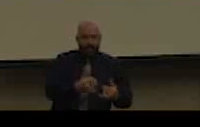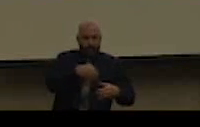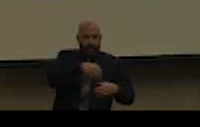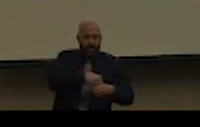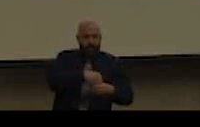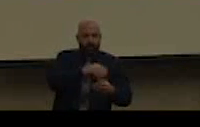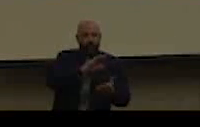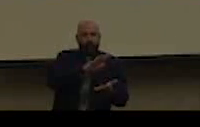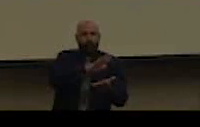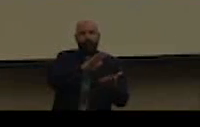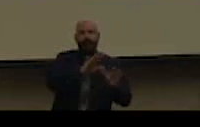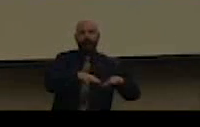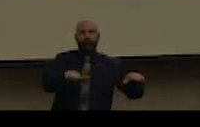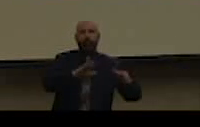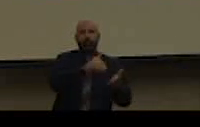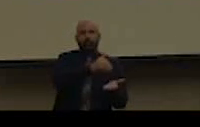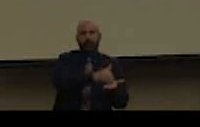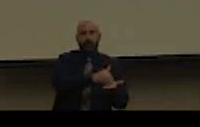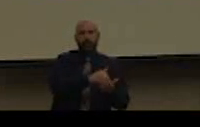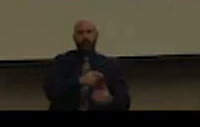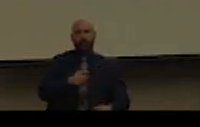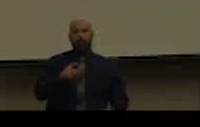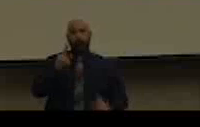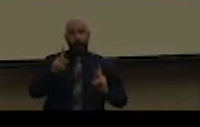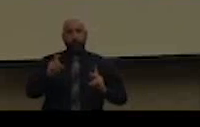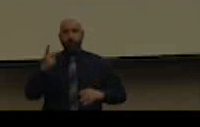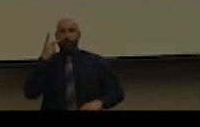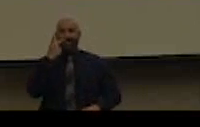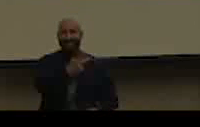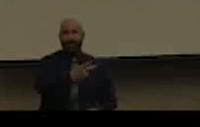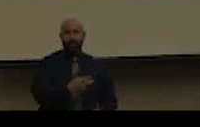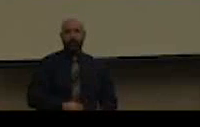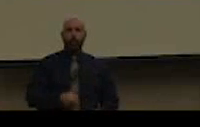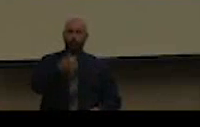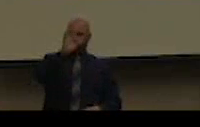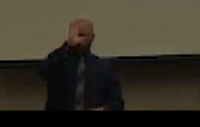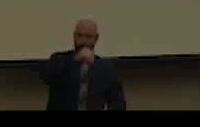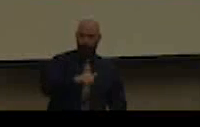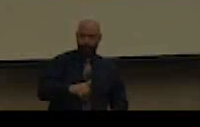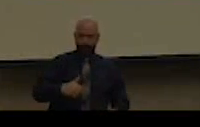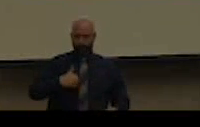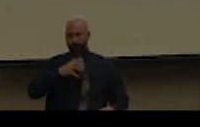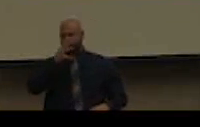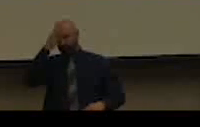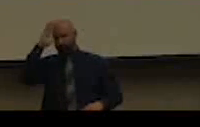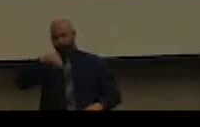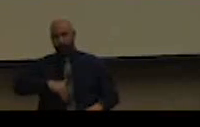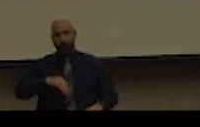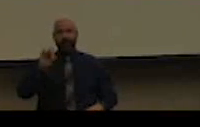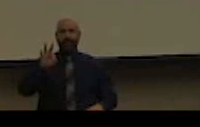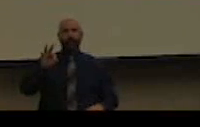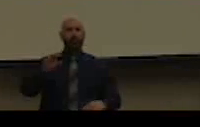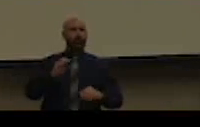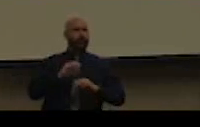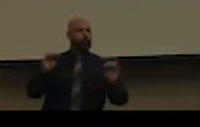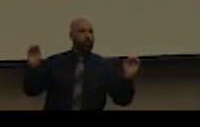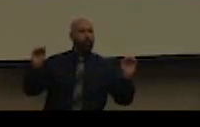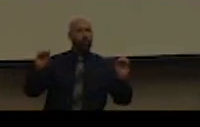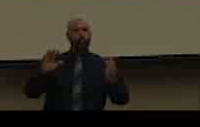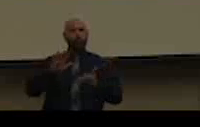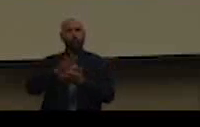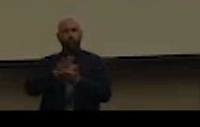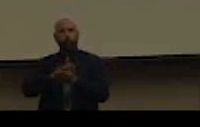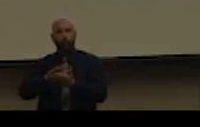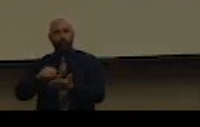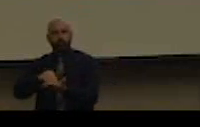parents know that, but somebody that maybe doesn't have school-age children, doesn't have grandchildren that he sees the education side of,